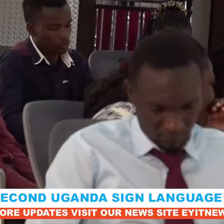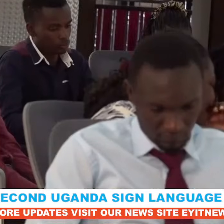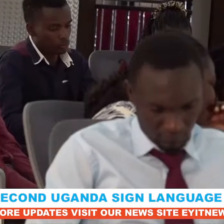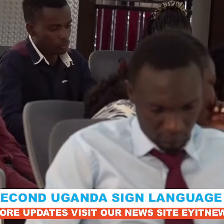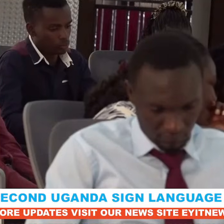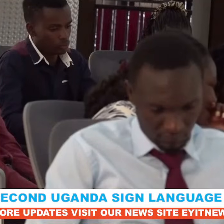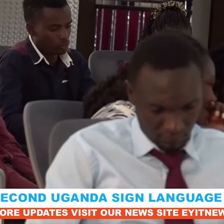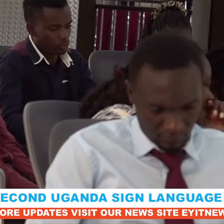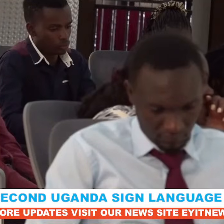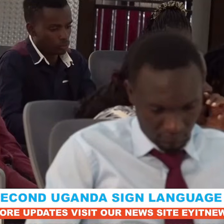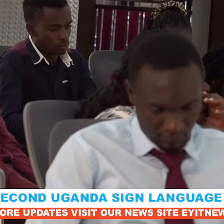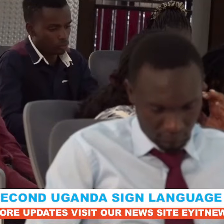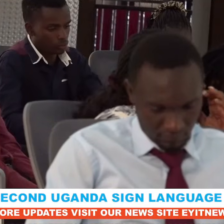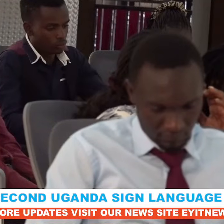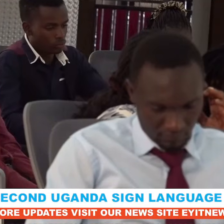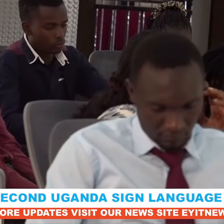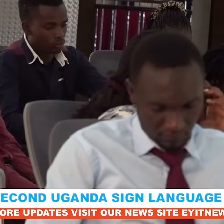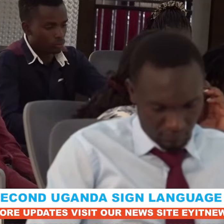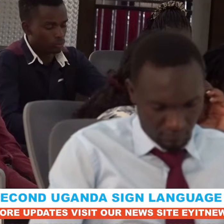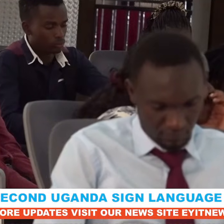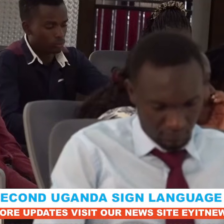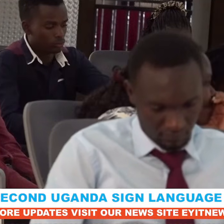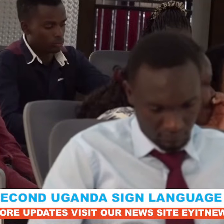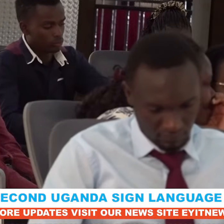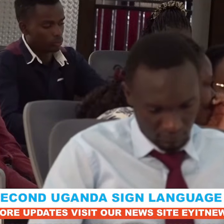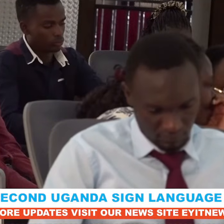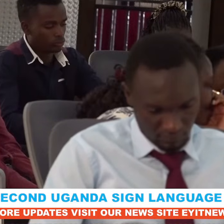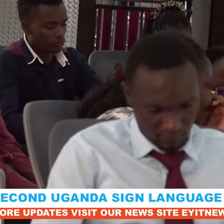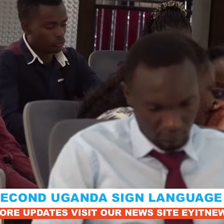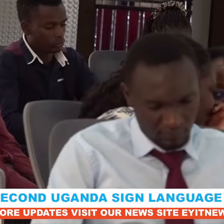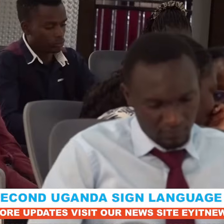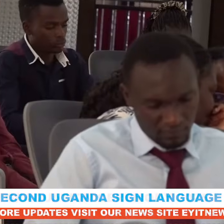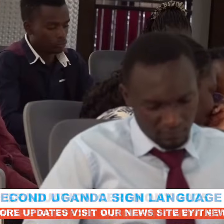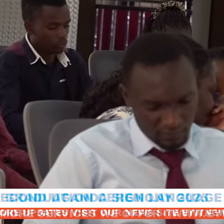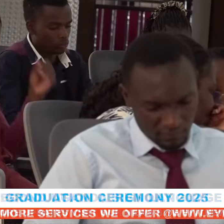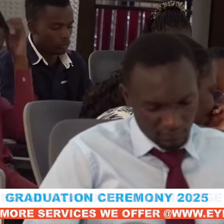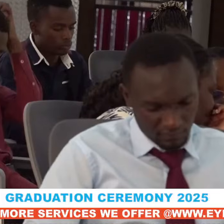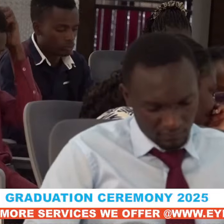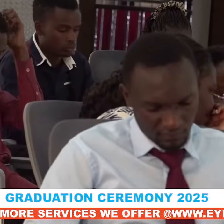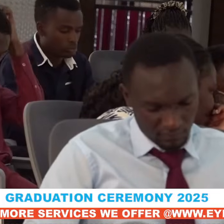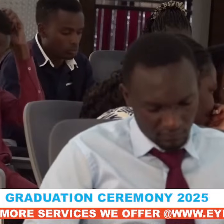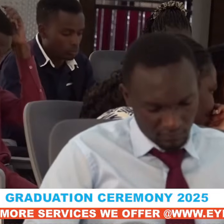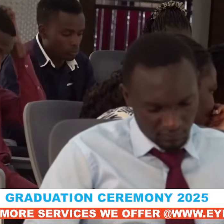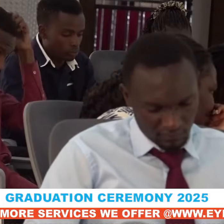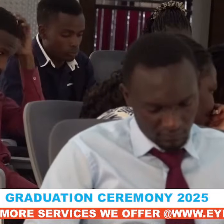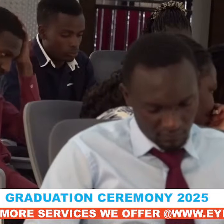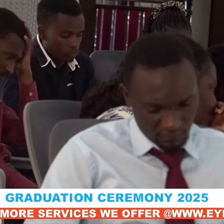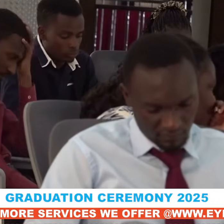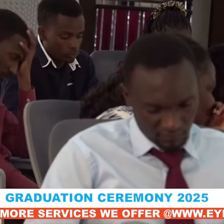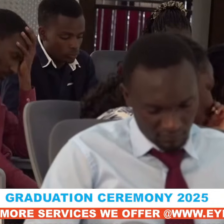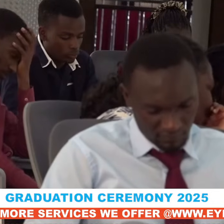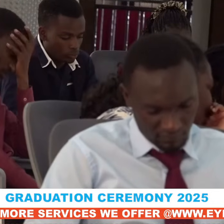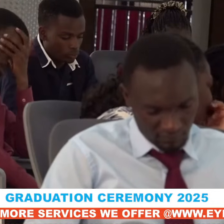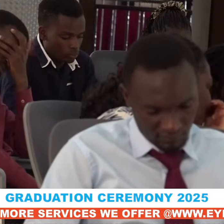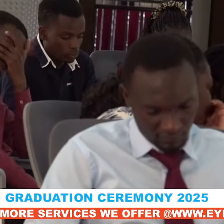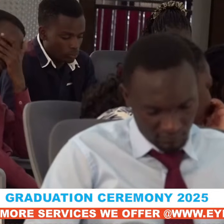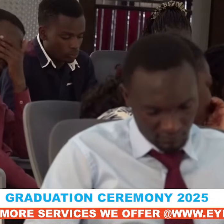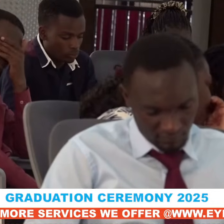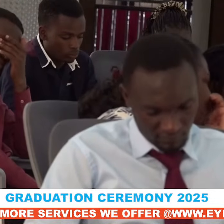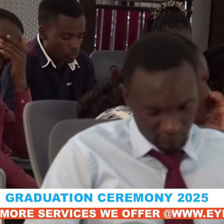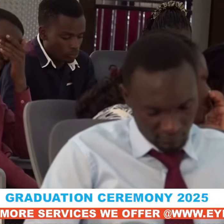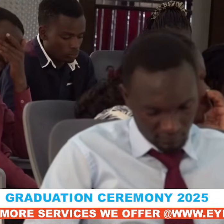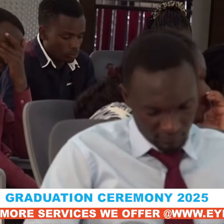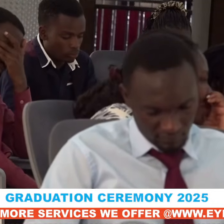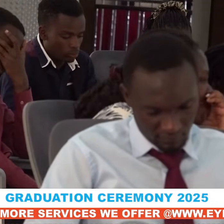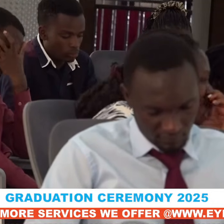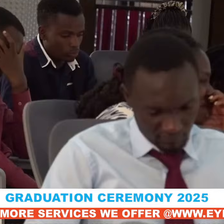Hearing impairment, you may be hard of hearing or you're totally deaf.